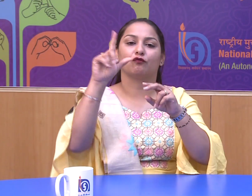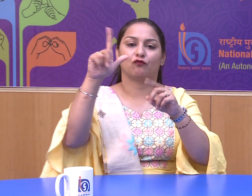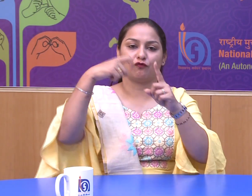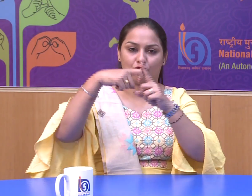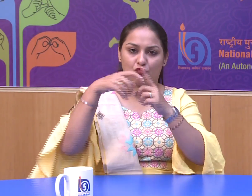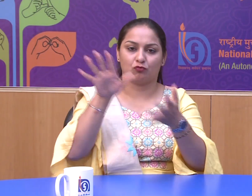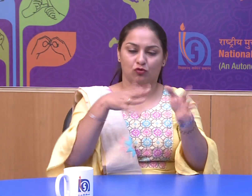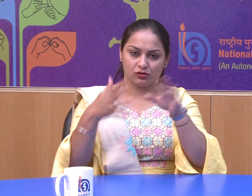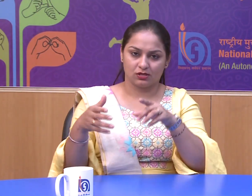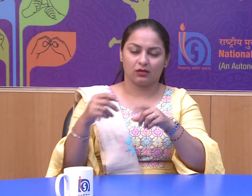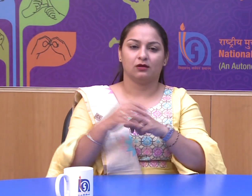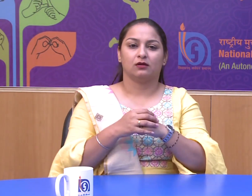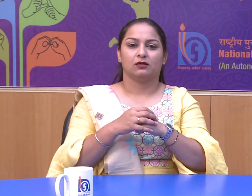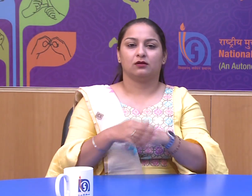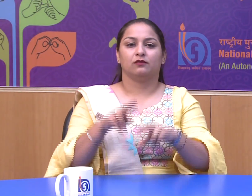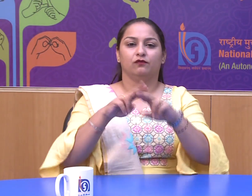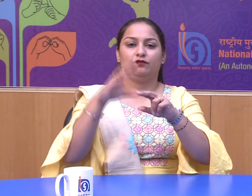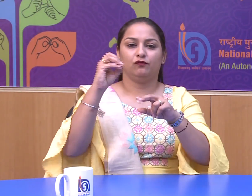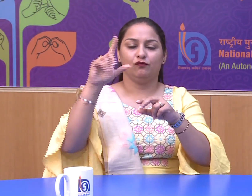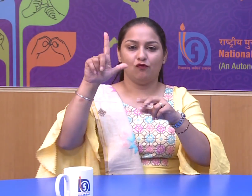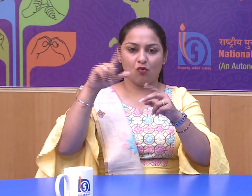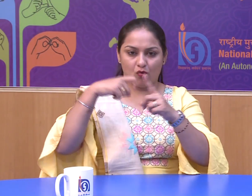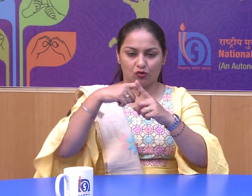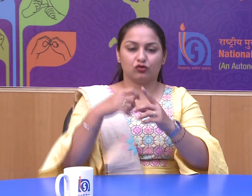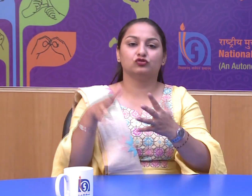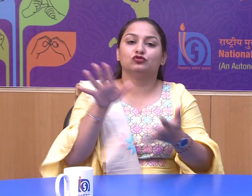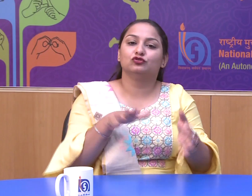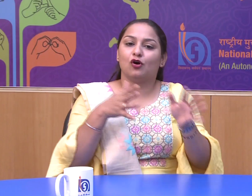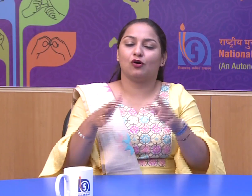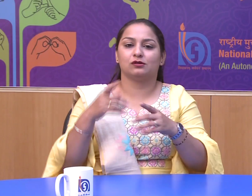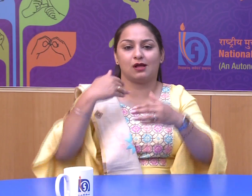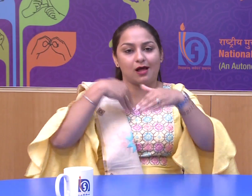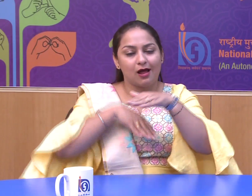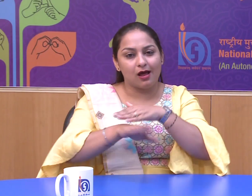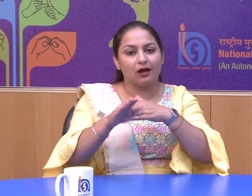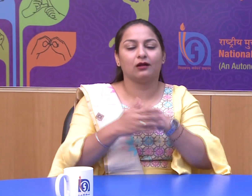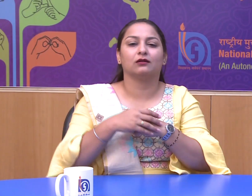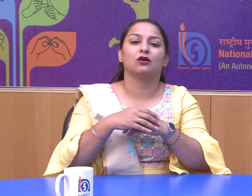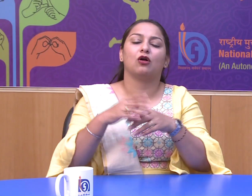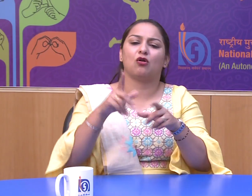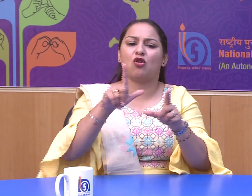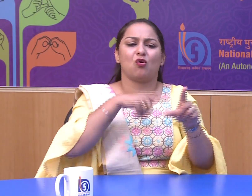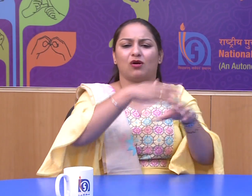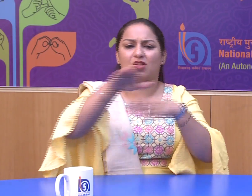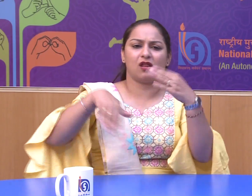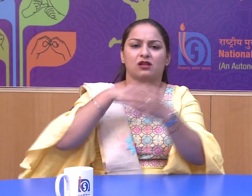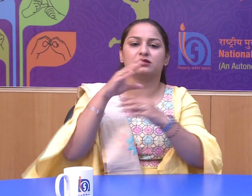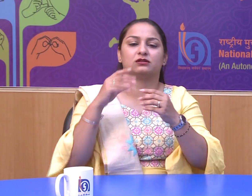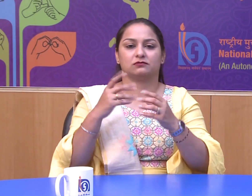folk songs to commemorate their local chiefs like